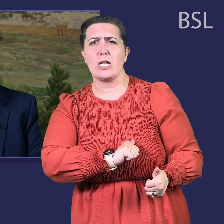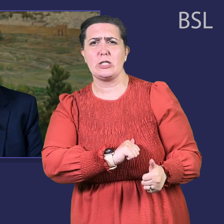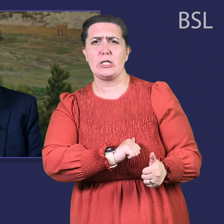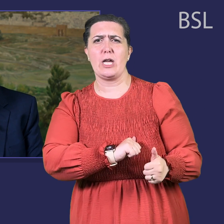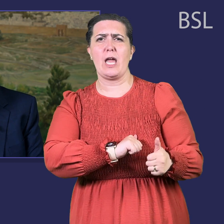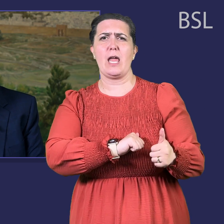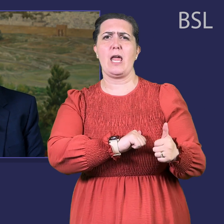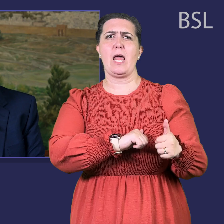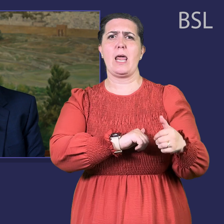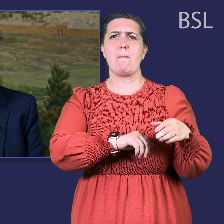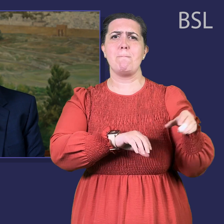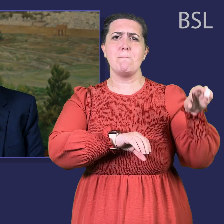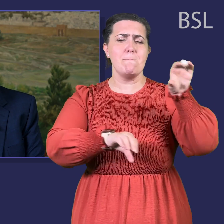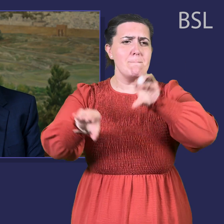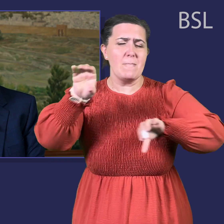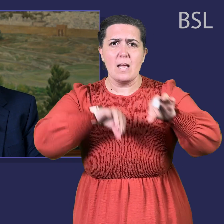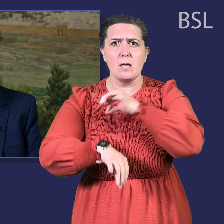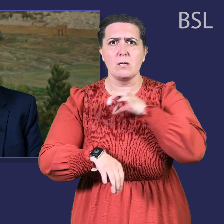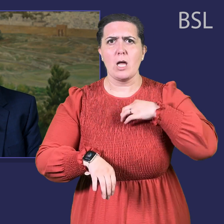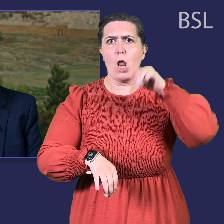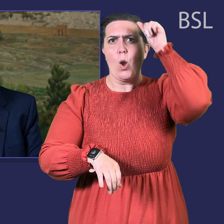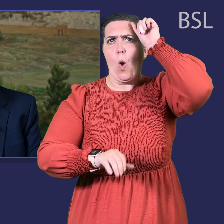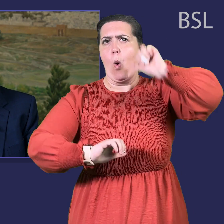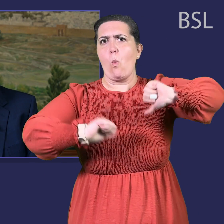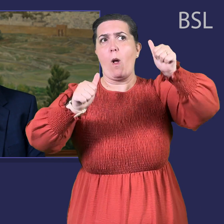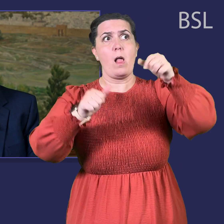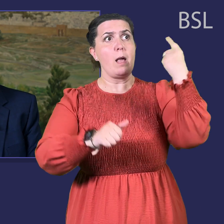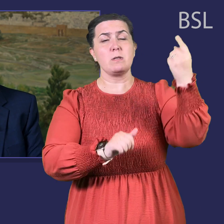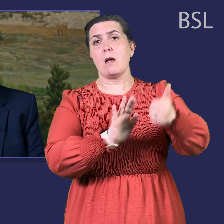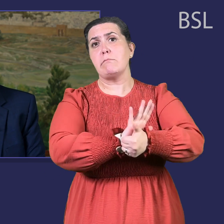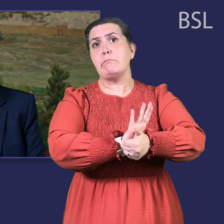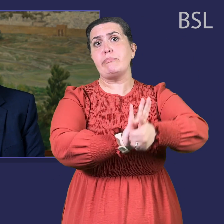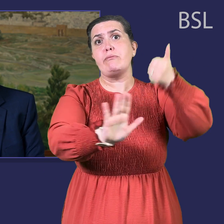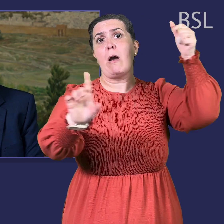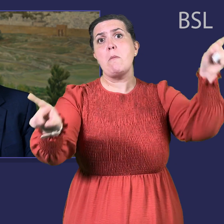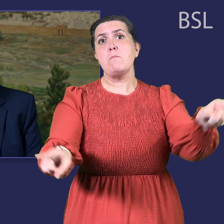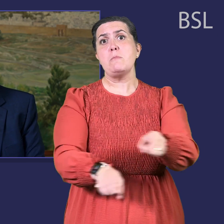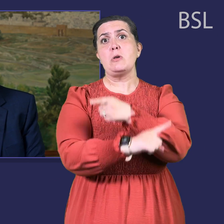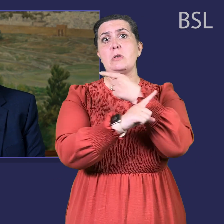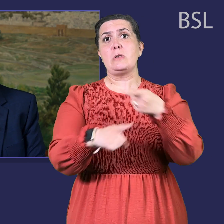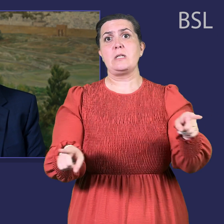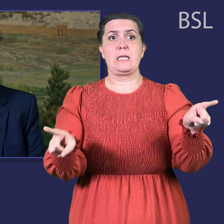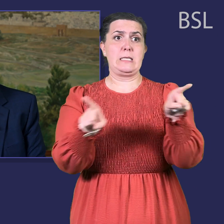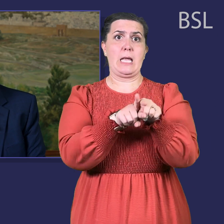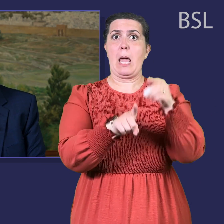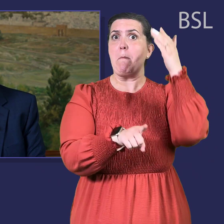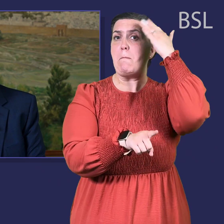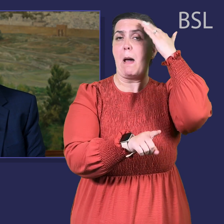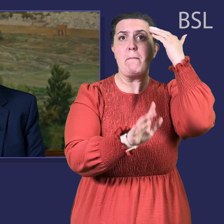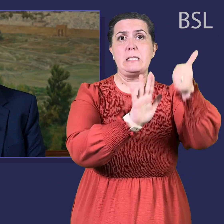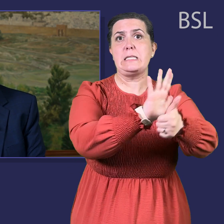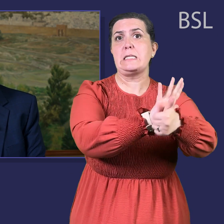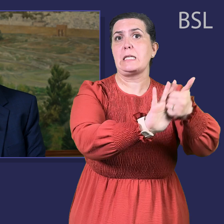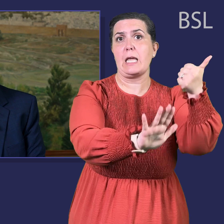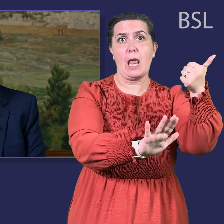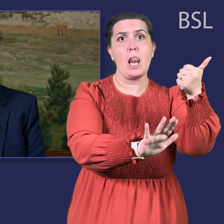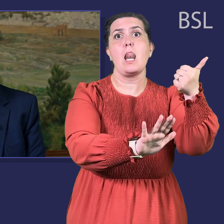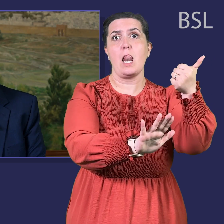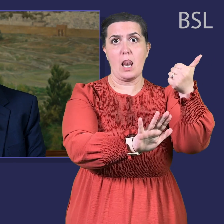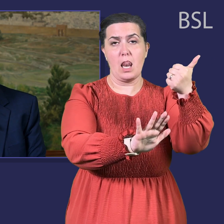as surgeon and medical scientist, he's a gifted musician, as was his beloved